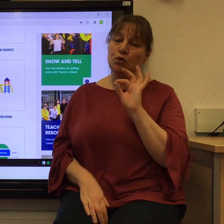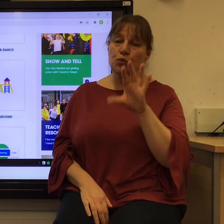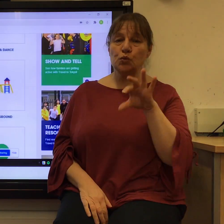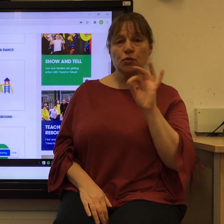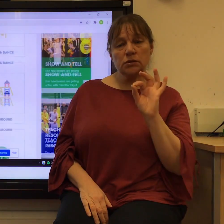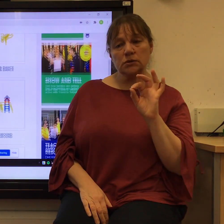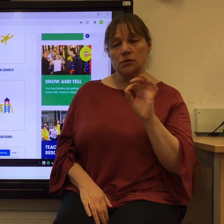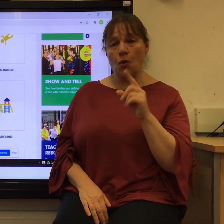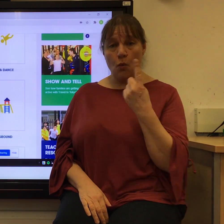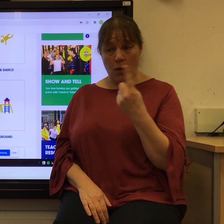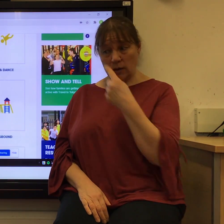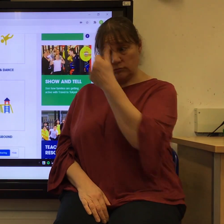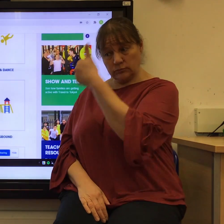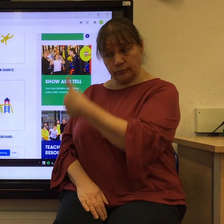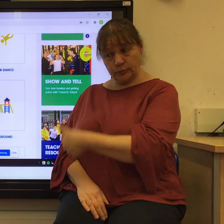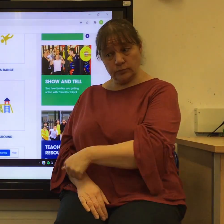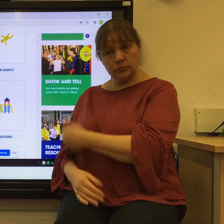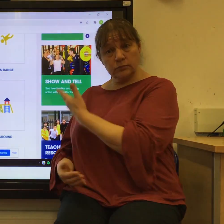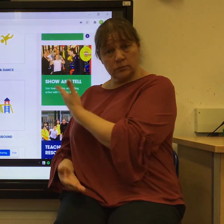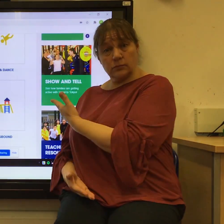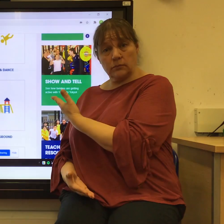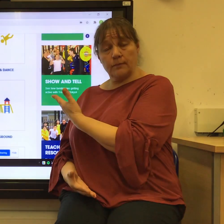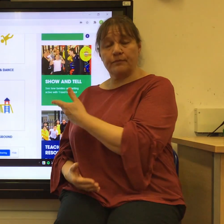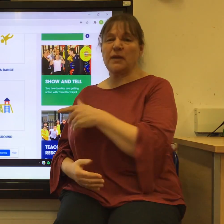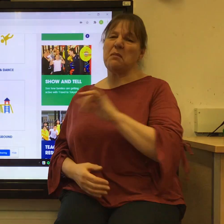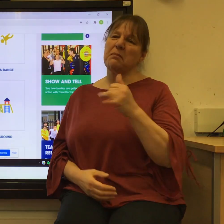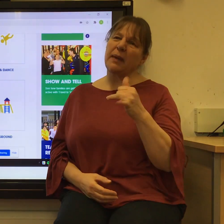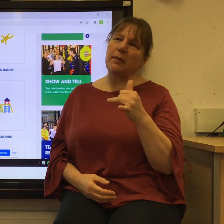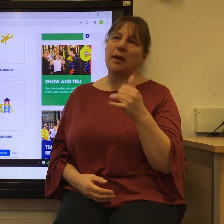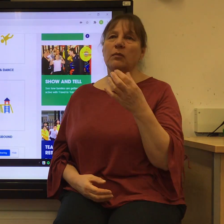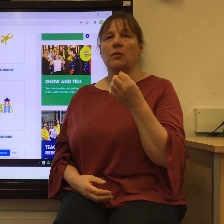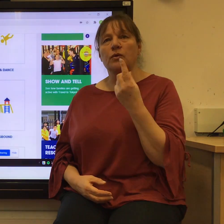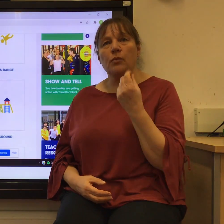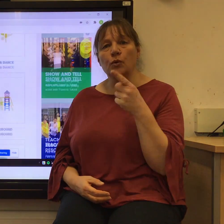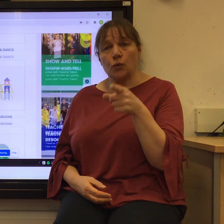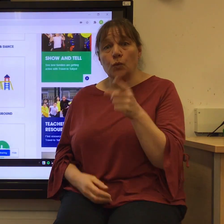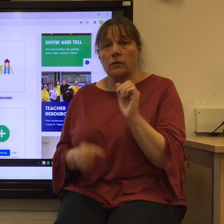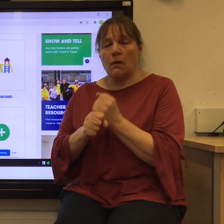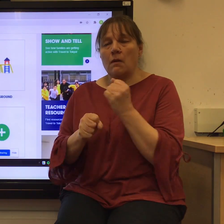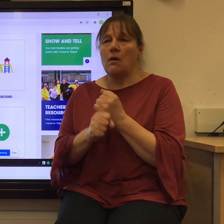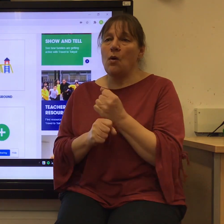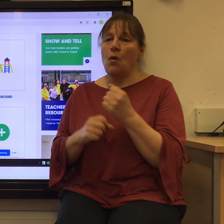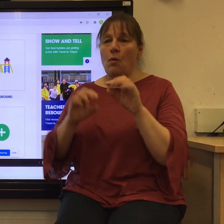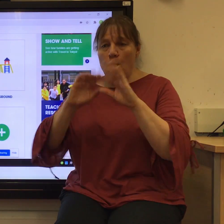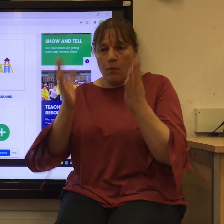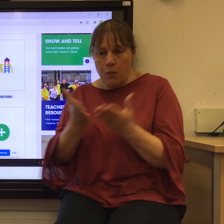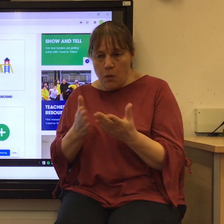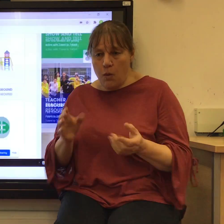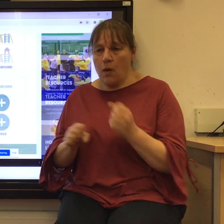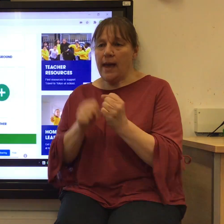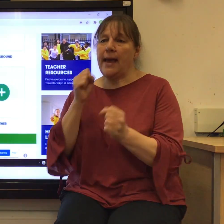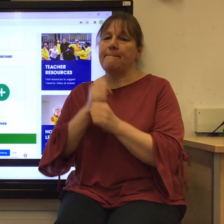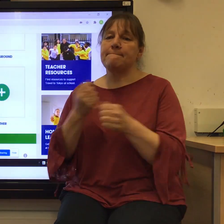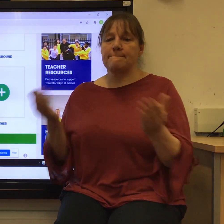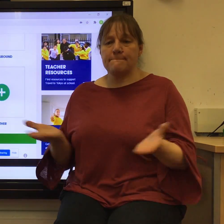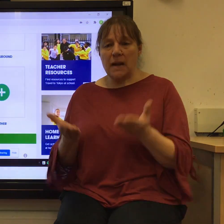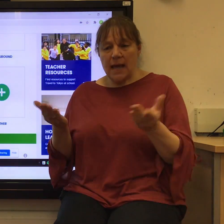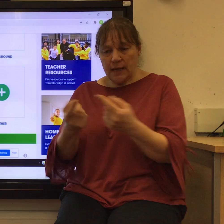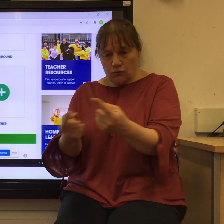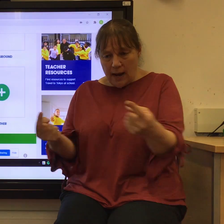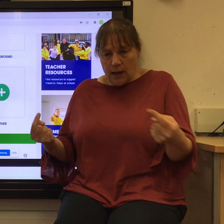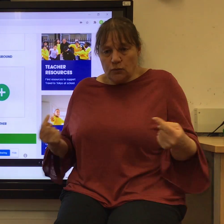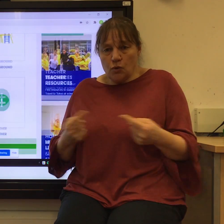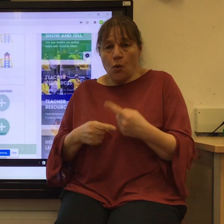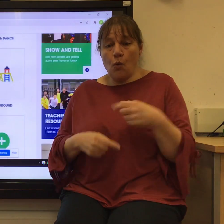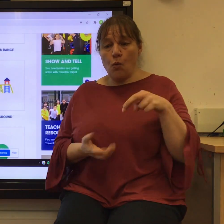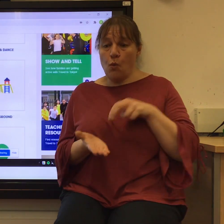choose from one of these options, and you're most likely to either have done a ball game, or maybe playing in the playground, or a walk